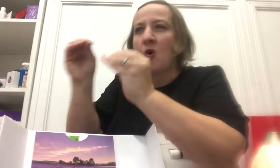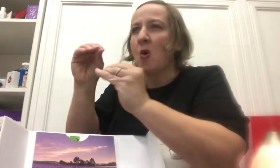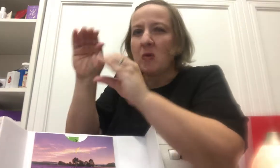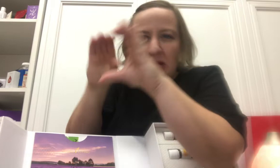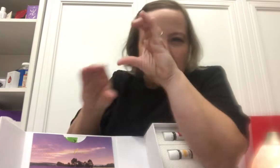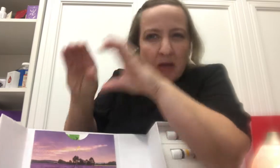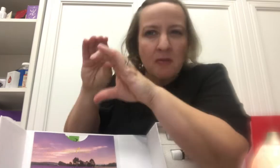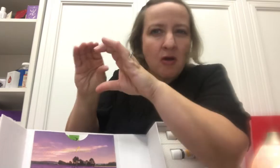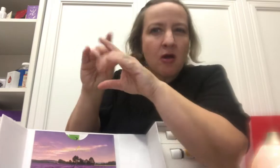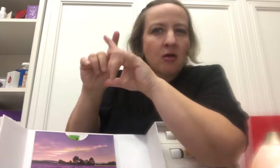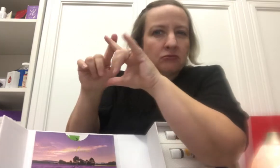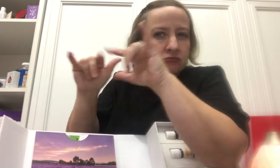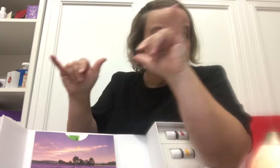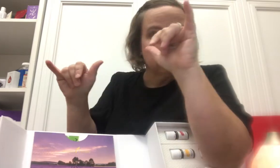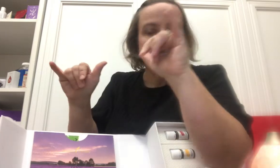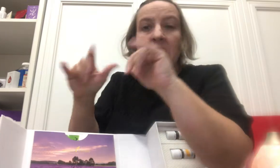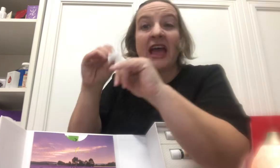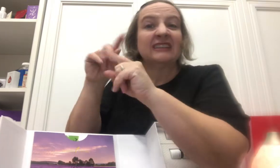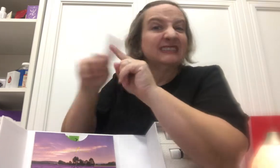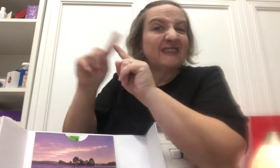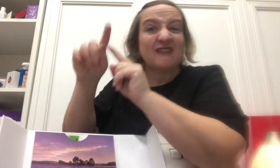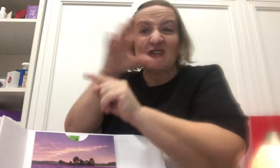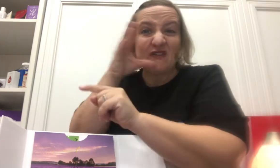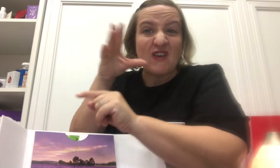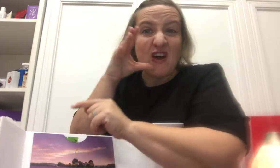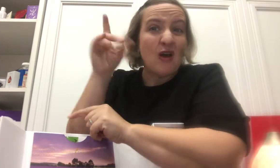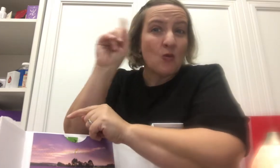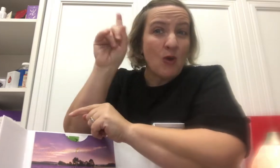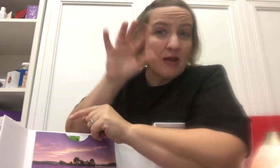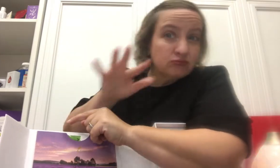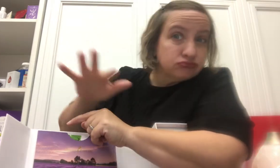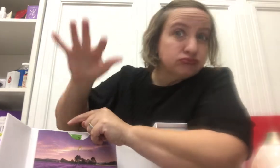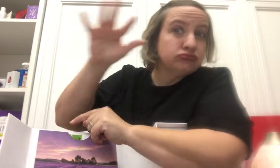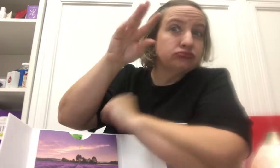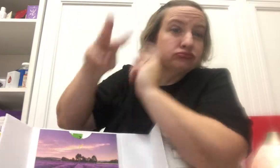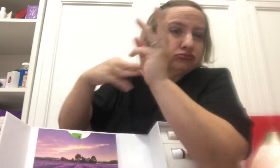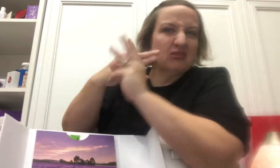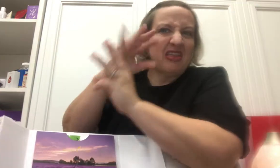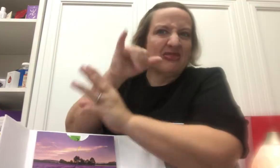seal, to using only pure things, no chemicals.